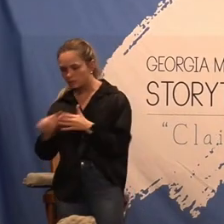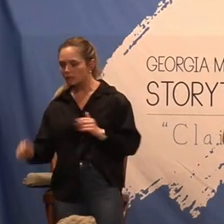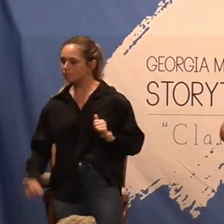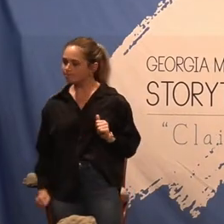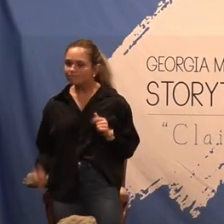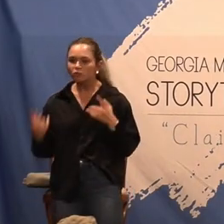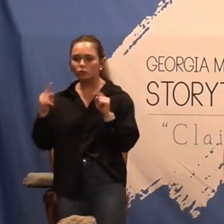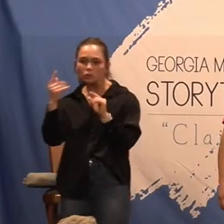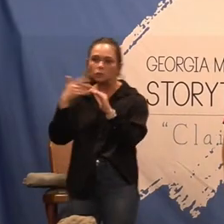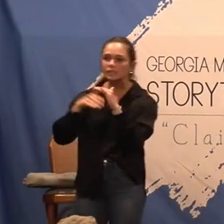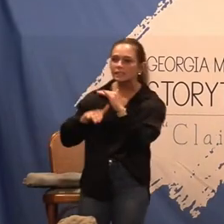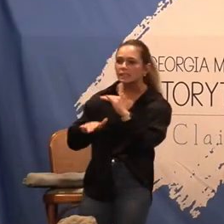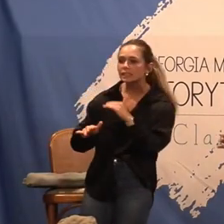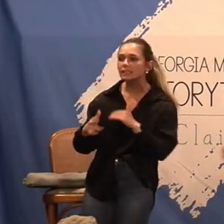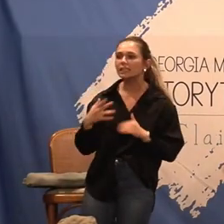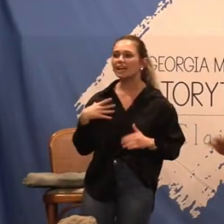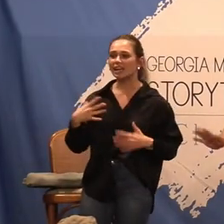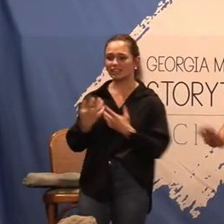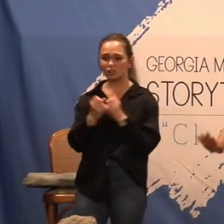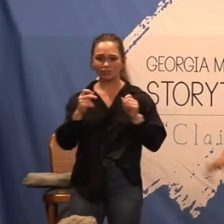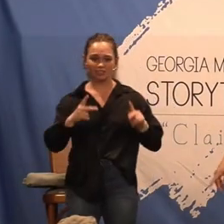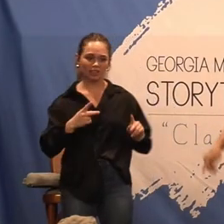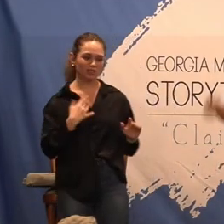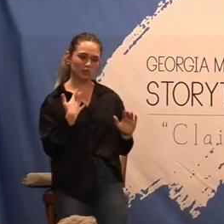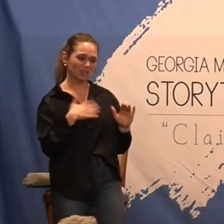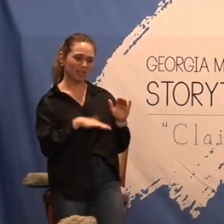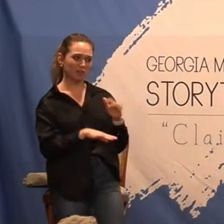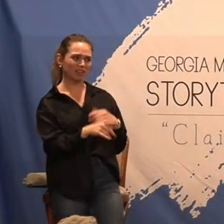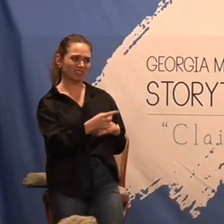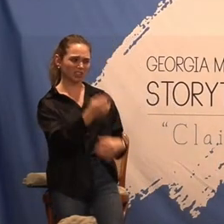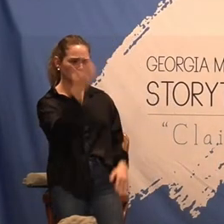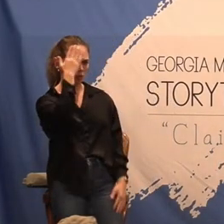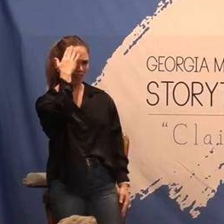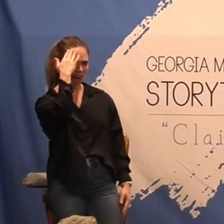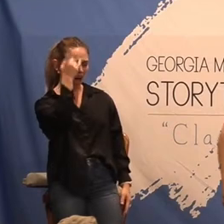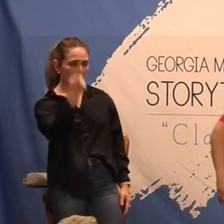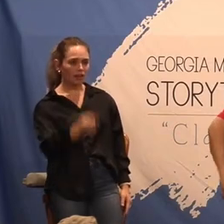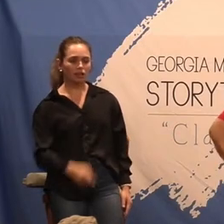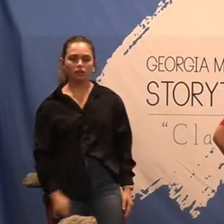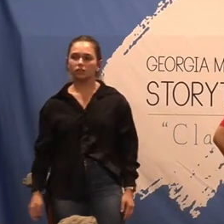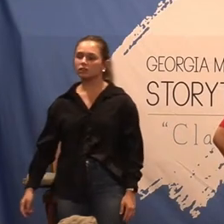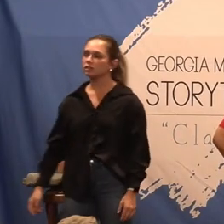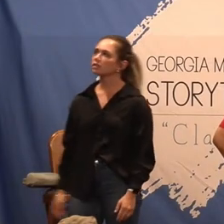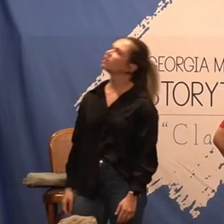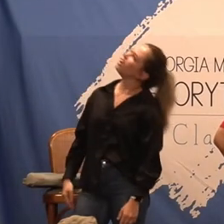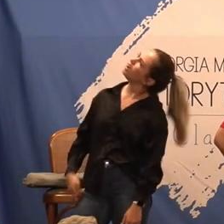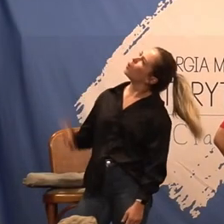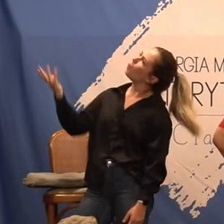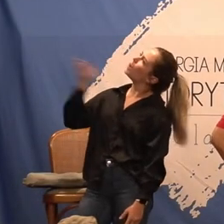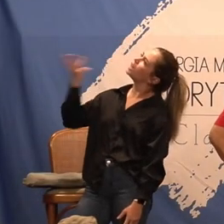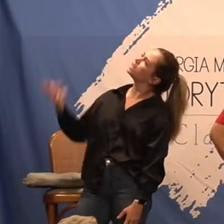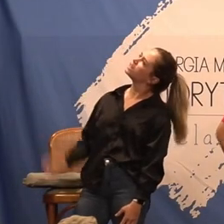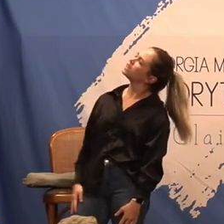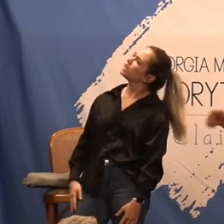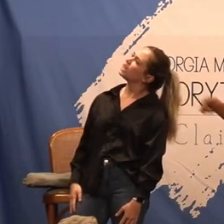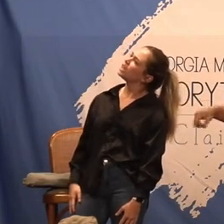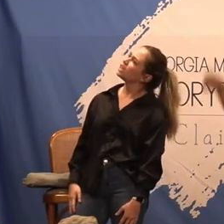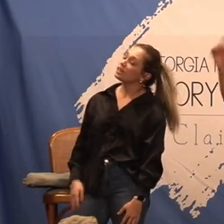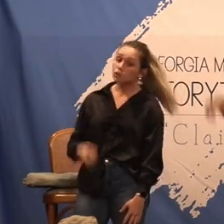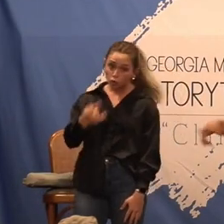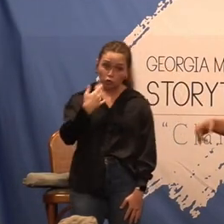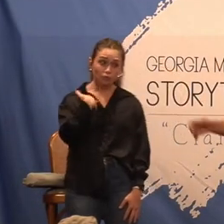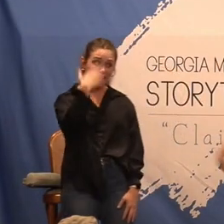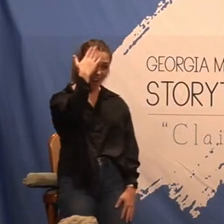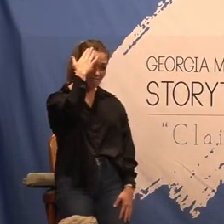I try to get into the nightclub. The security guard say, you cannot come in here because you're wearing a hat. And I say, what? I say, you're